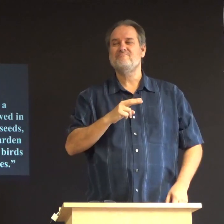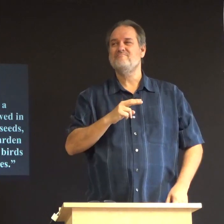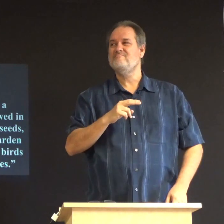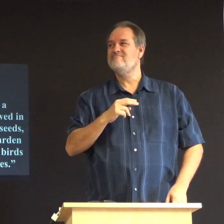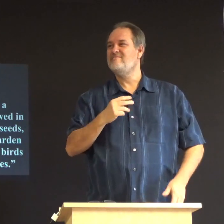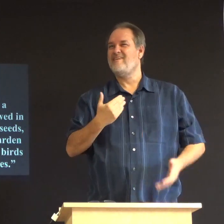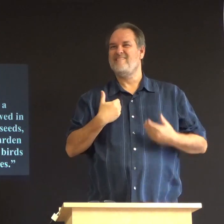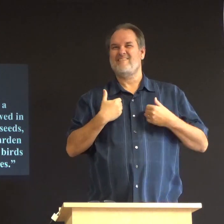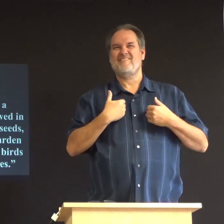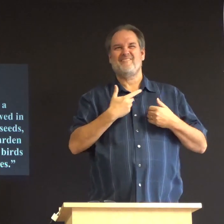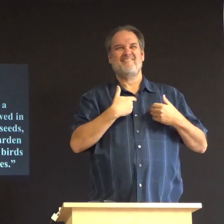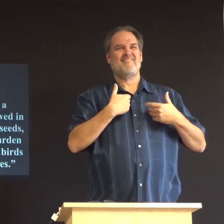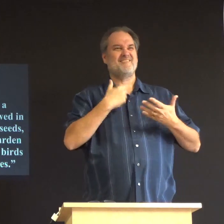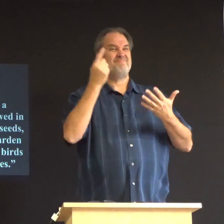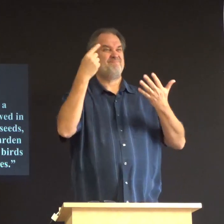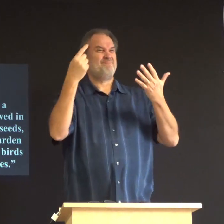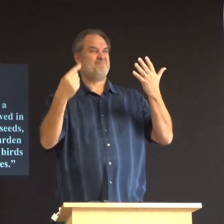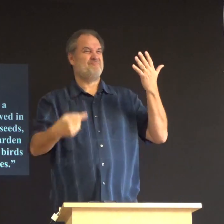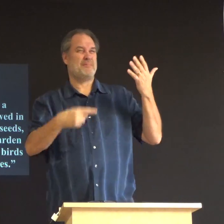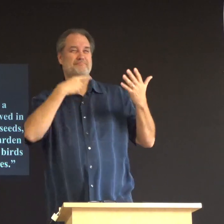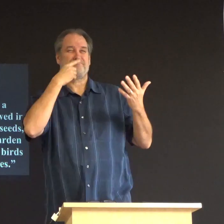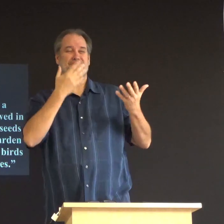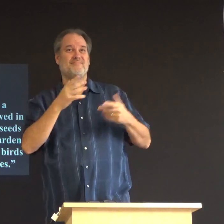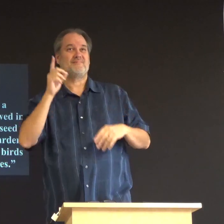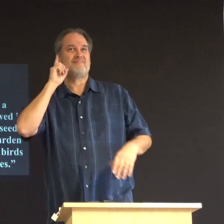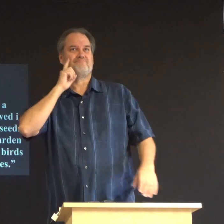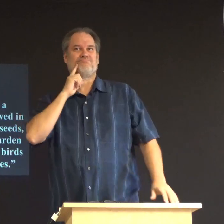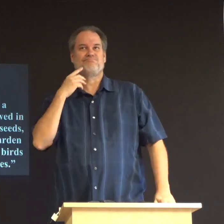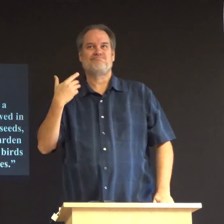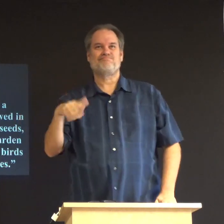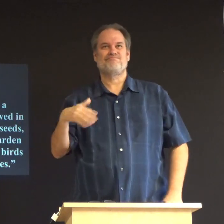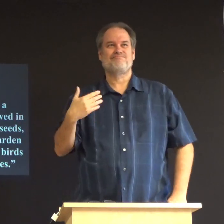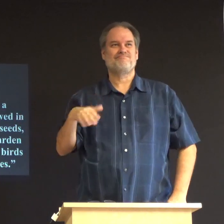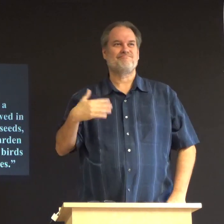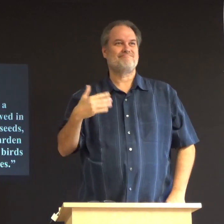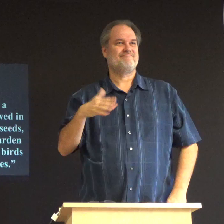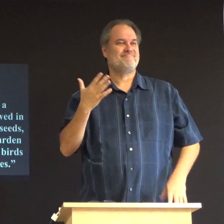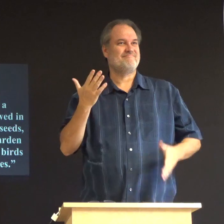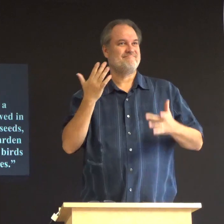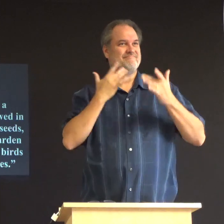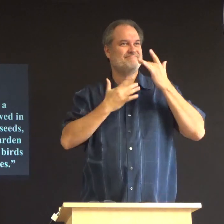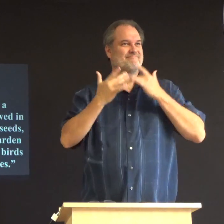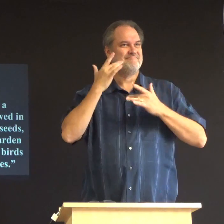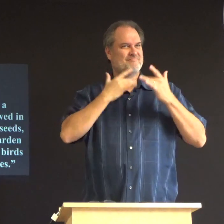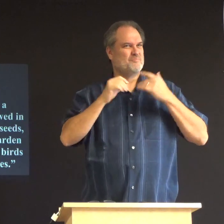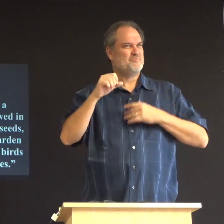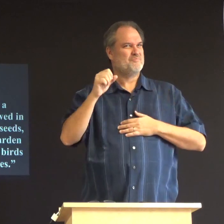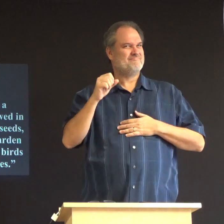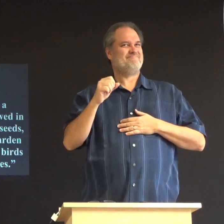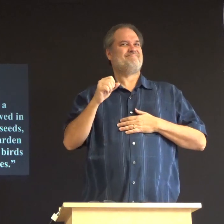drive, I listen to it on the radio. Hearing people have lots of resources, but they don't have that same opportunity.